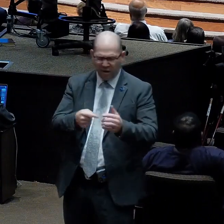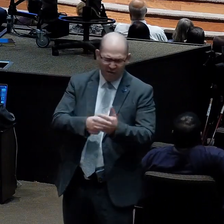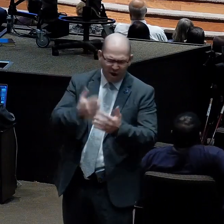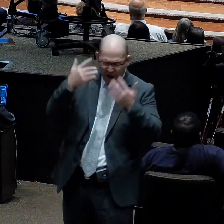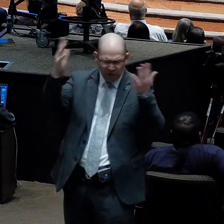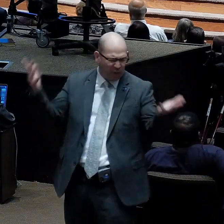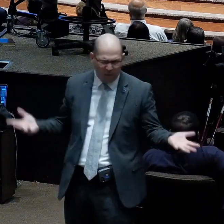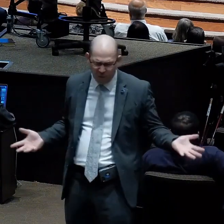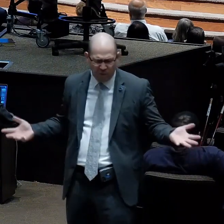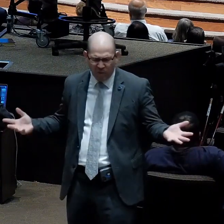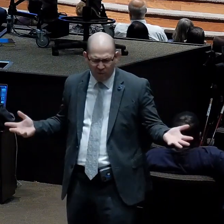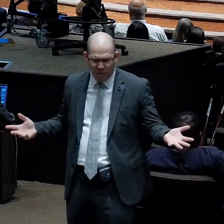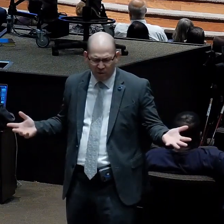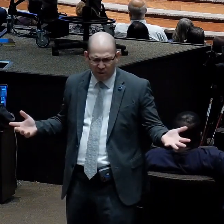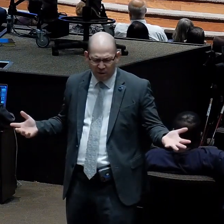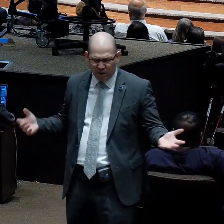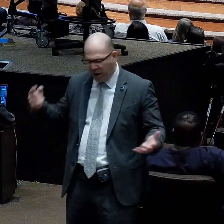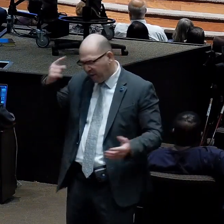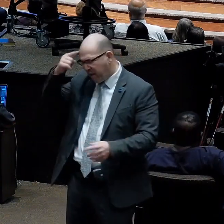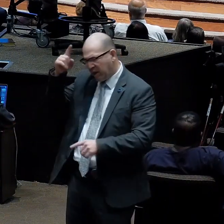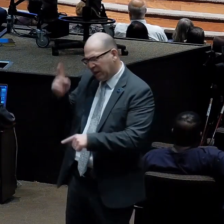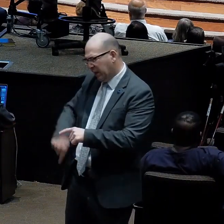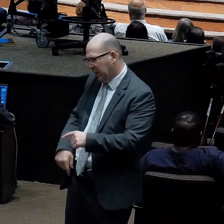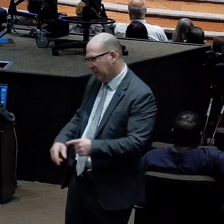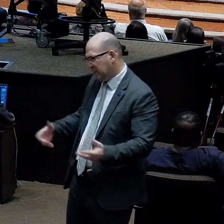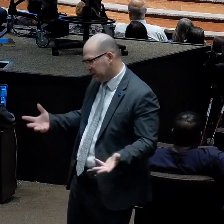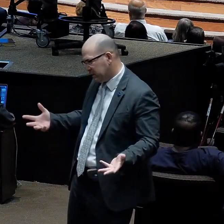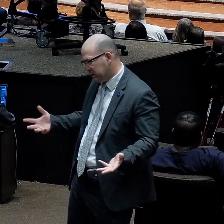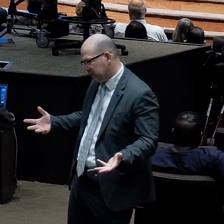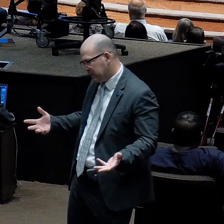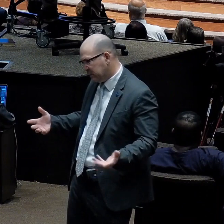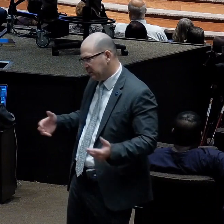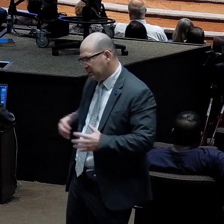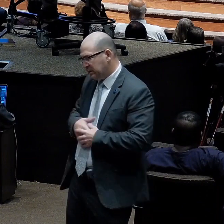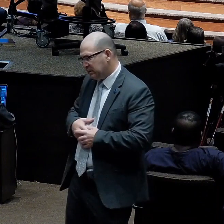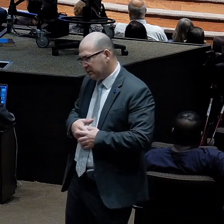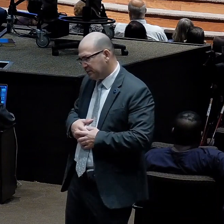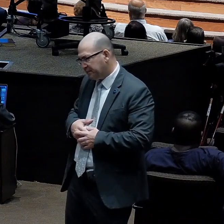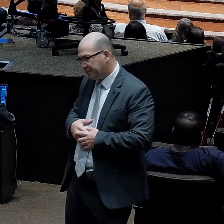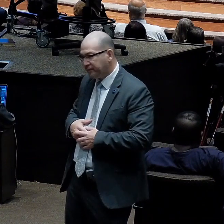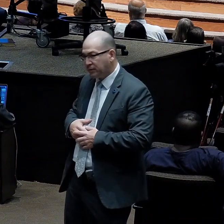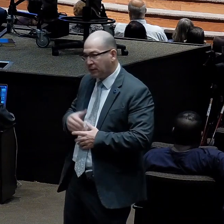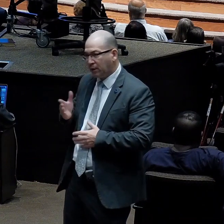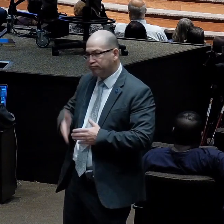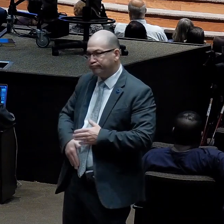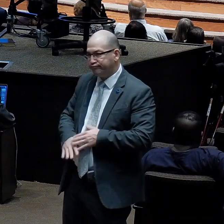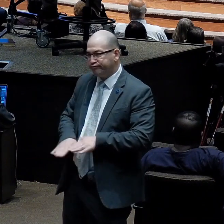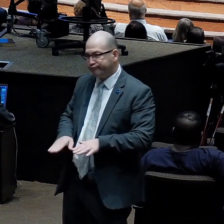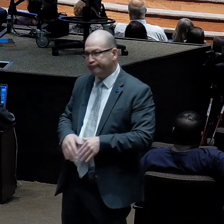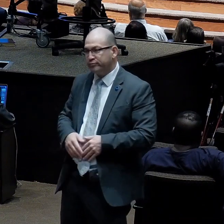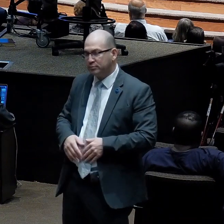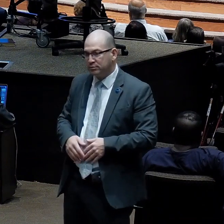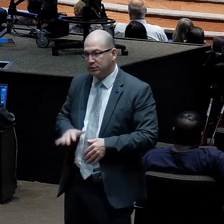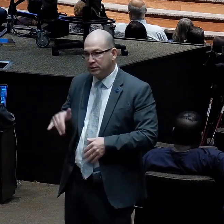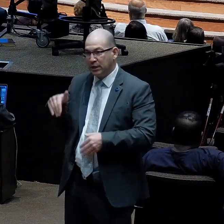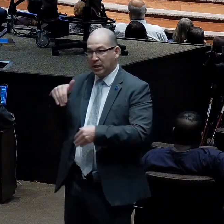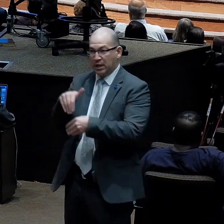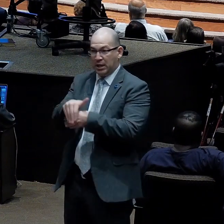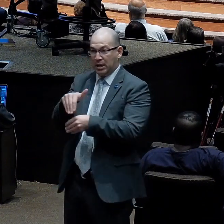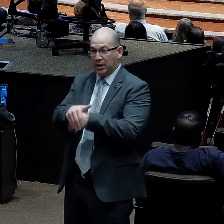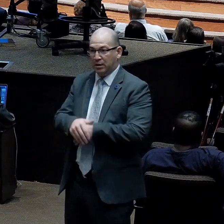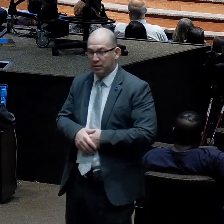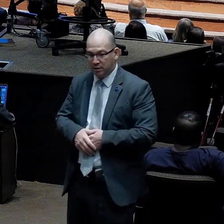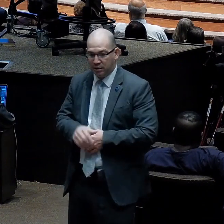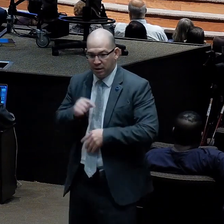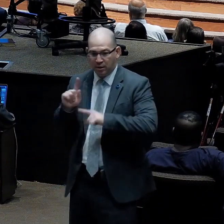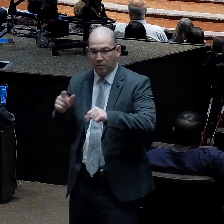don't think we can. I don't think we can. And so that was that. That night, I went to bed.